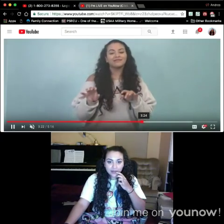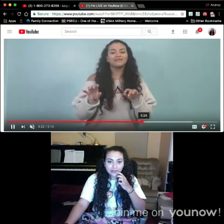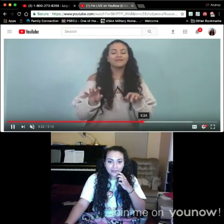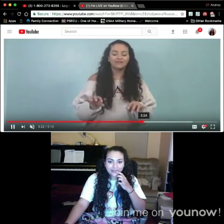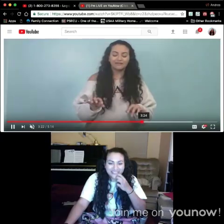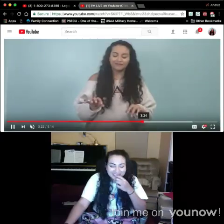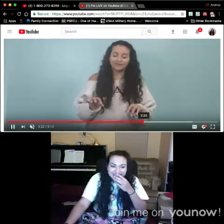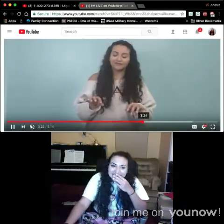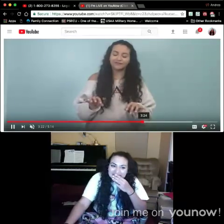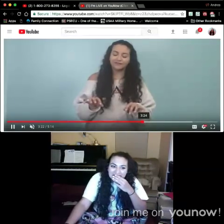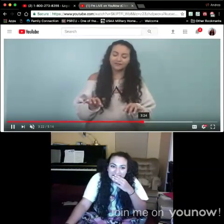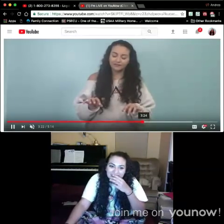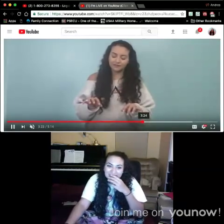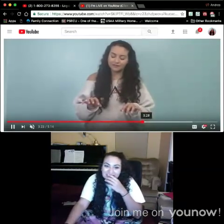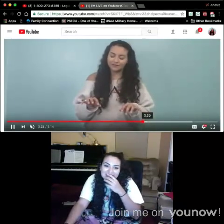forgot to.